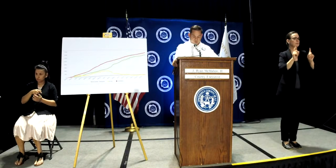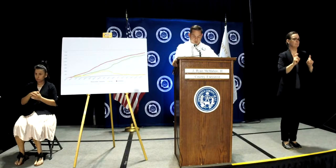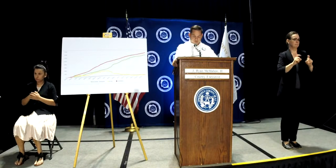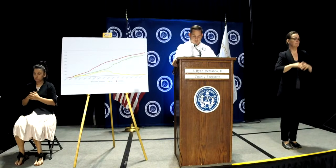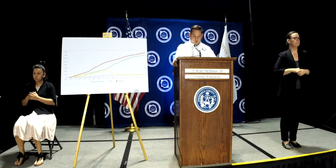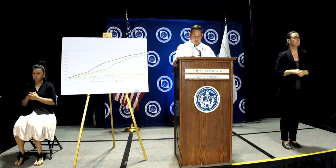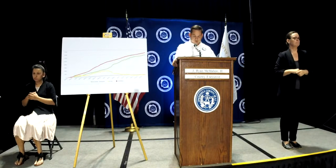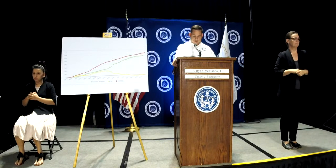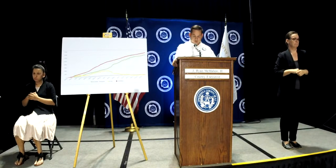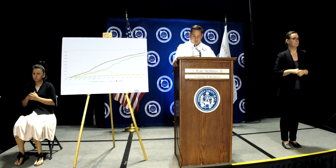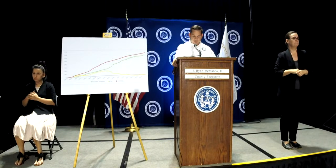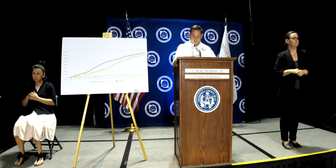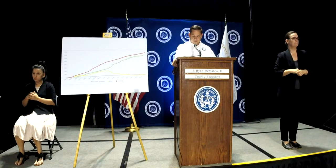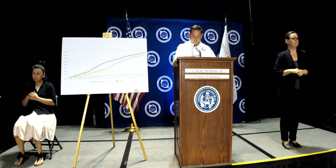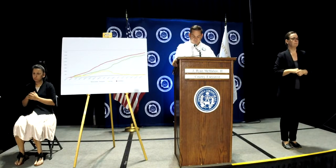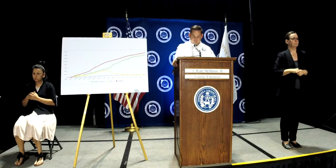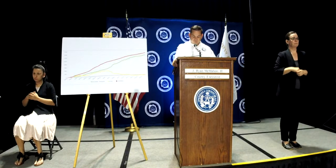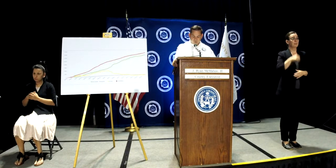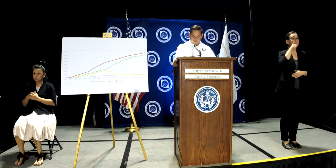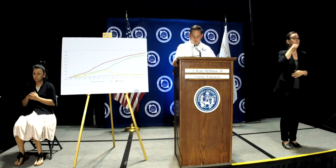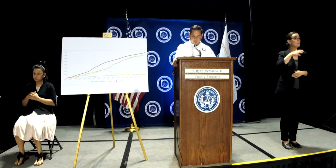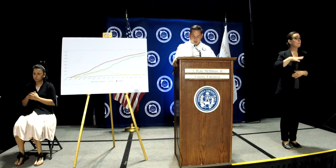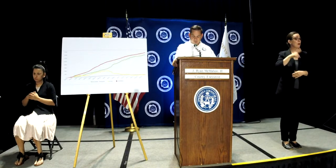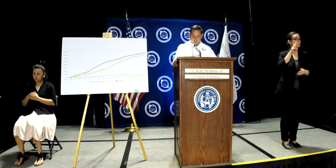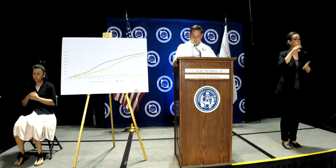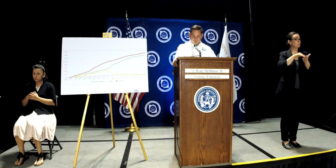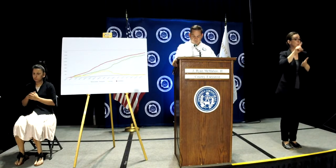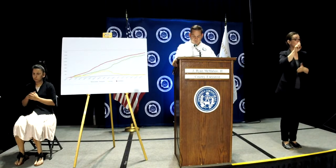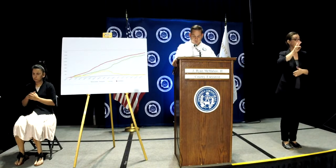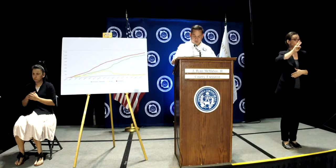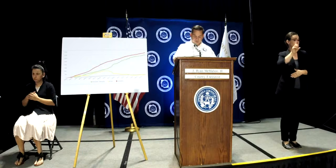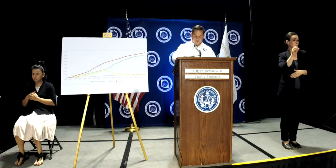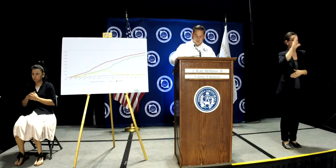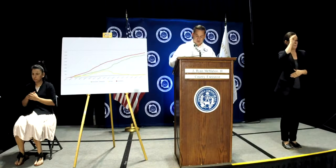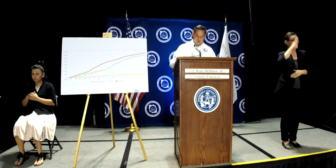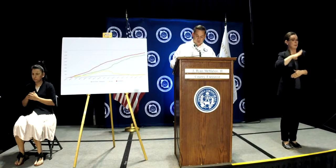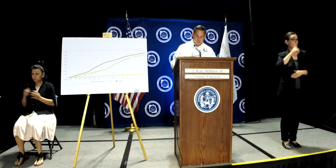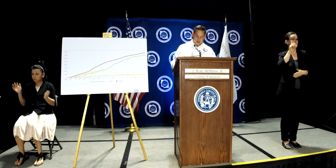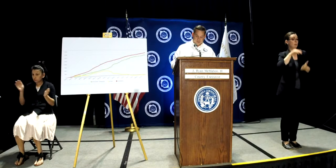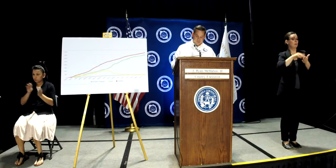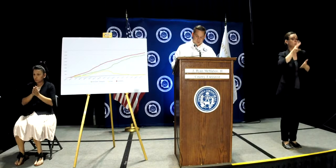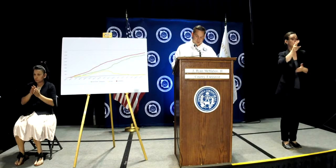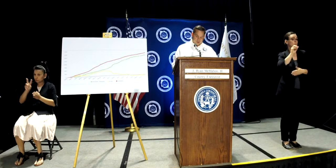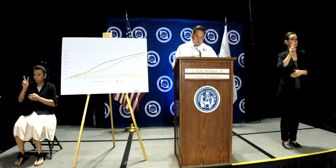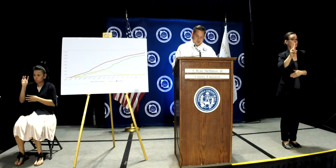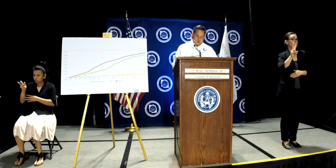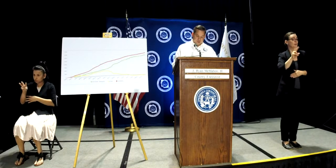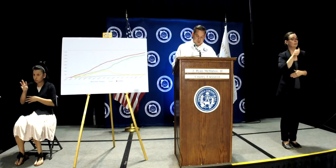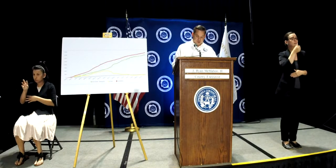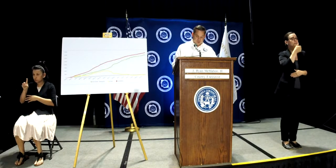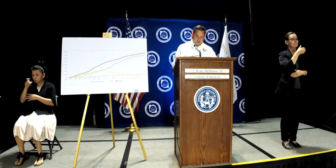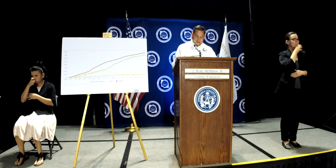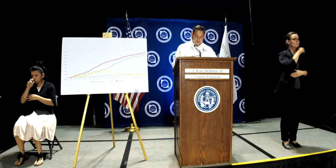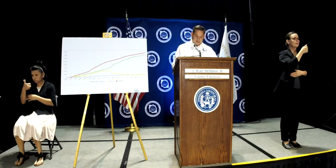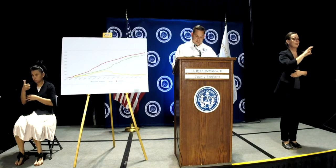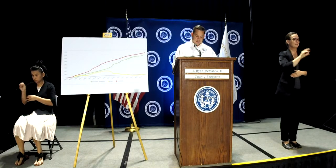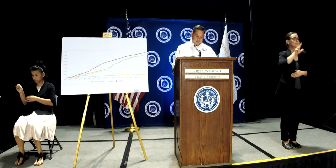virus, 2,161 female, 1,602 male,